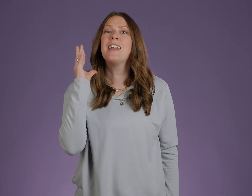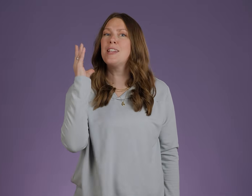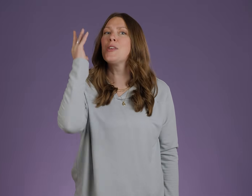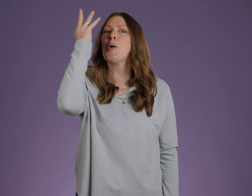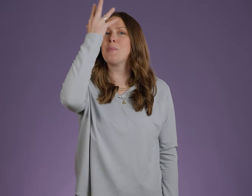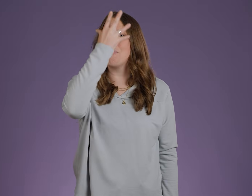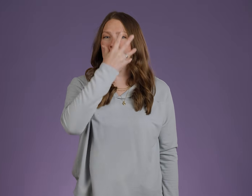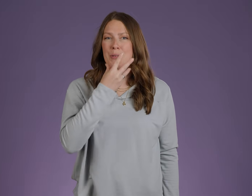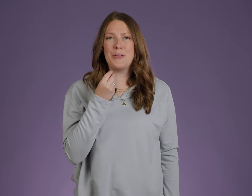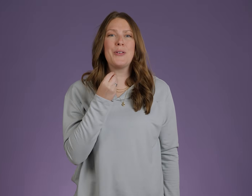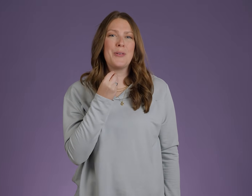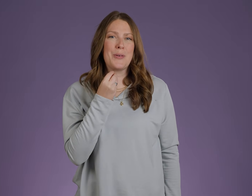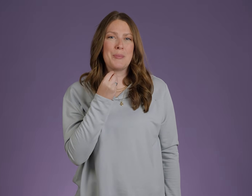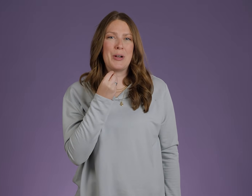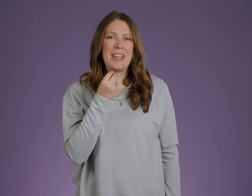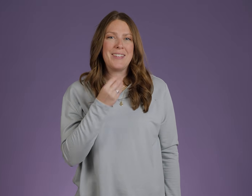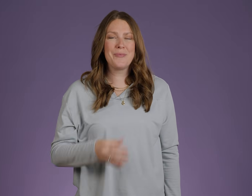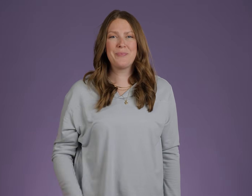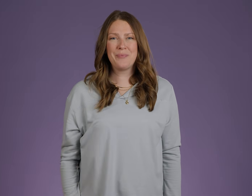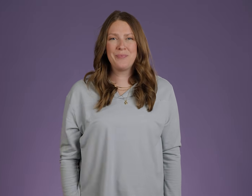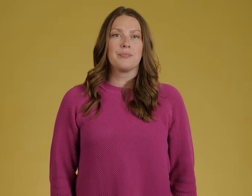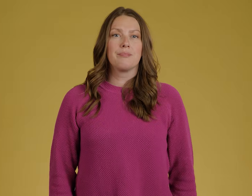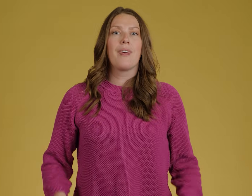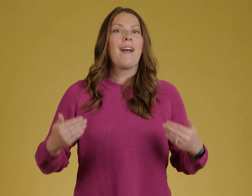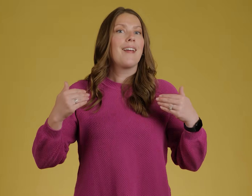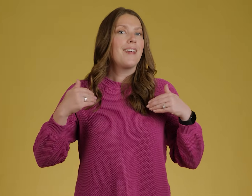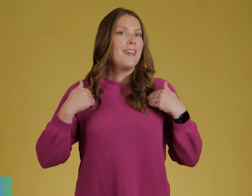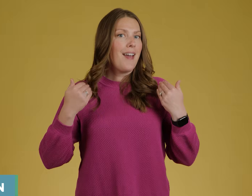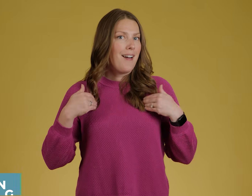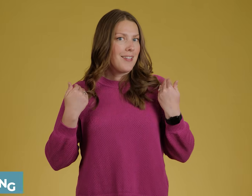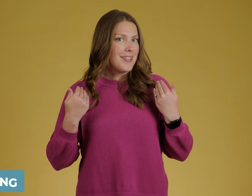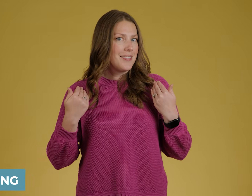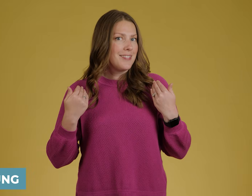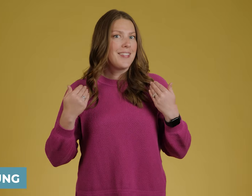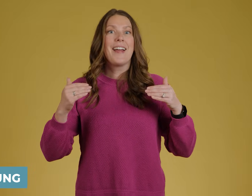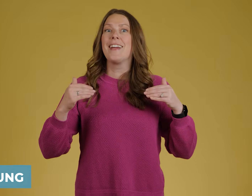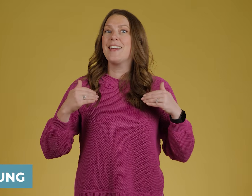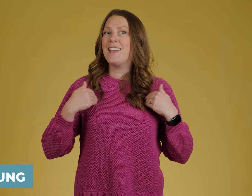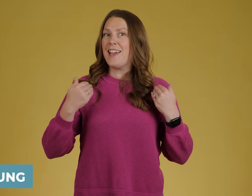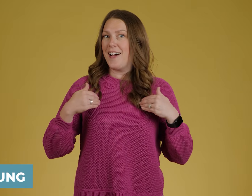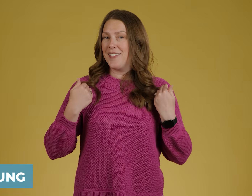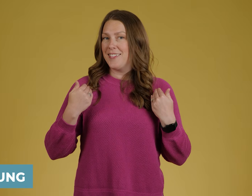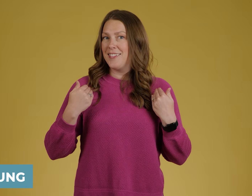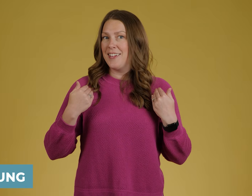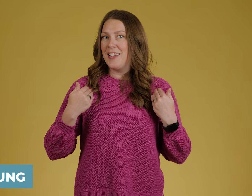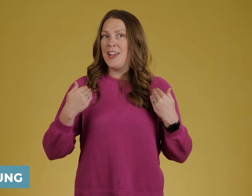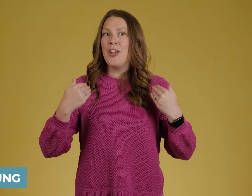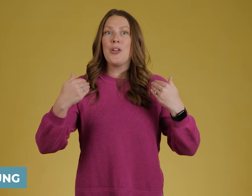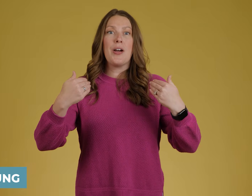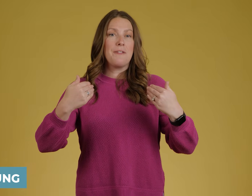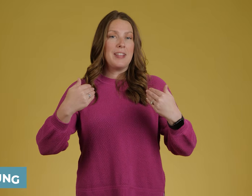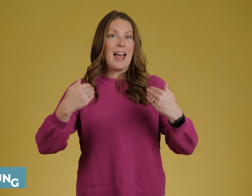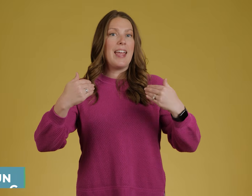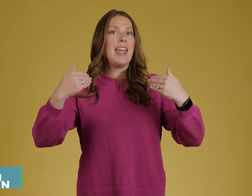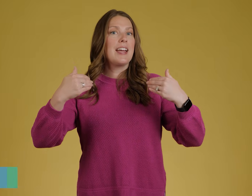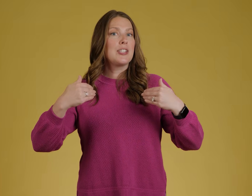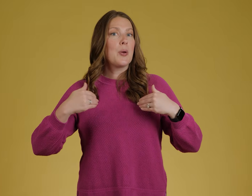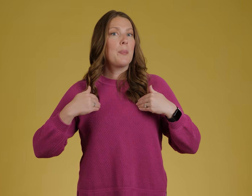is beautiful or pretty. Young, young. You have flat hands